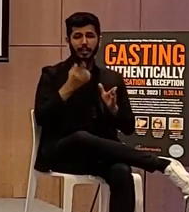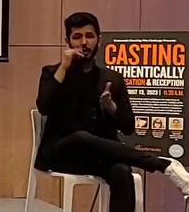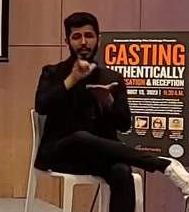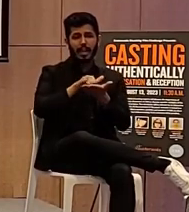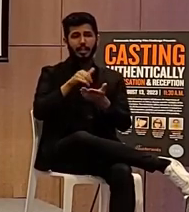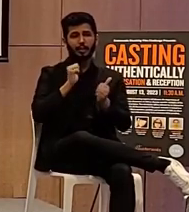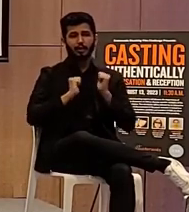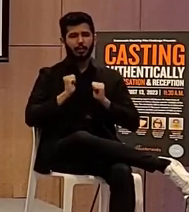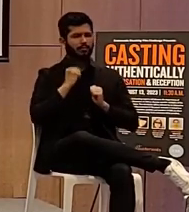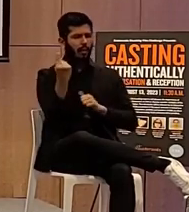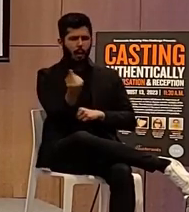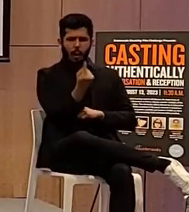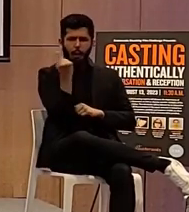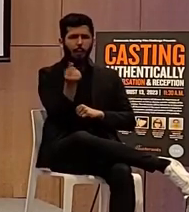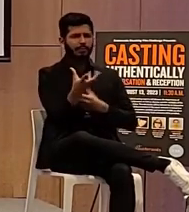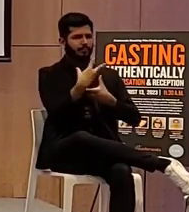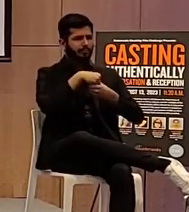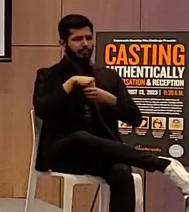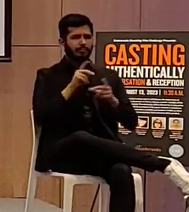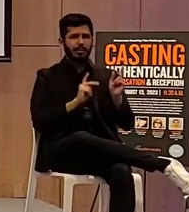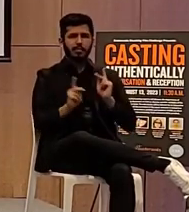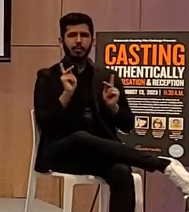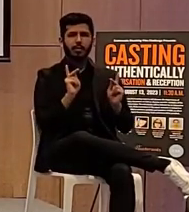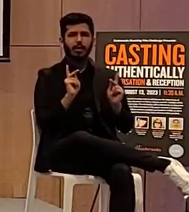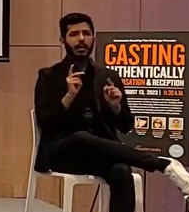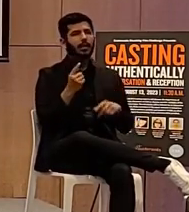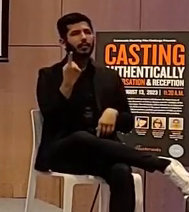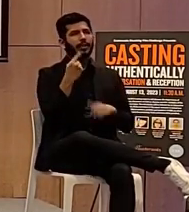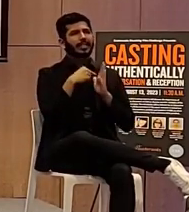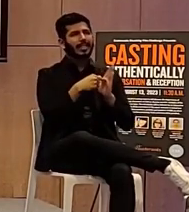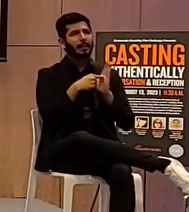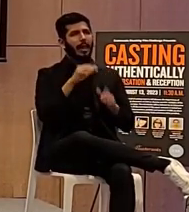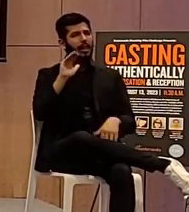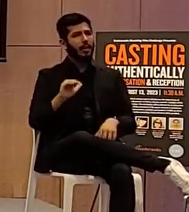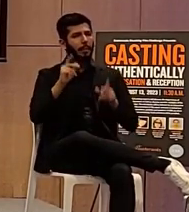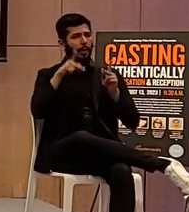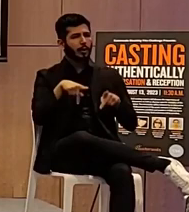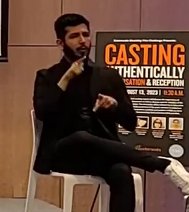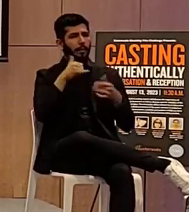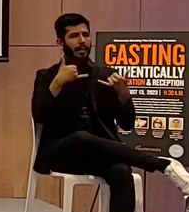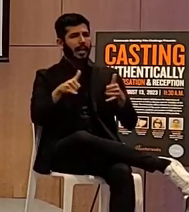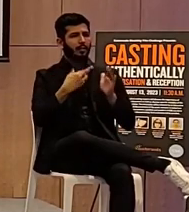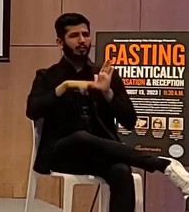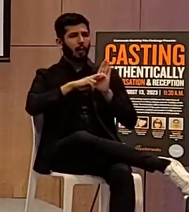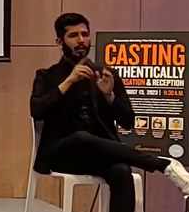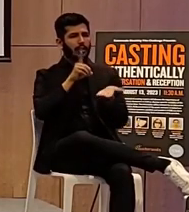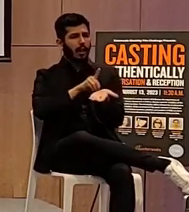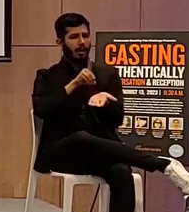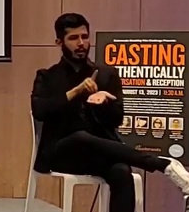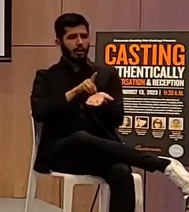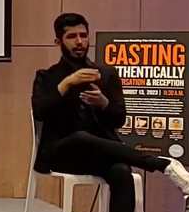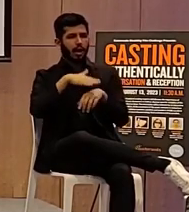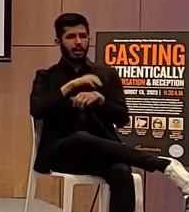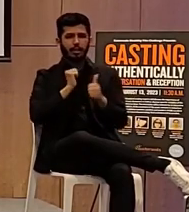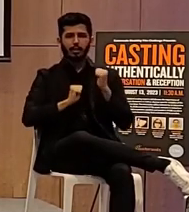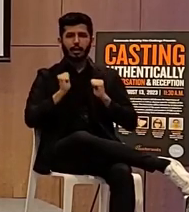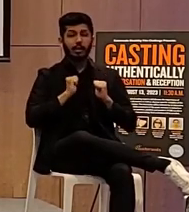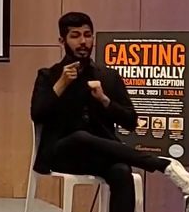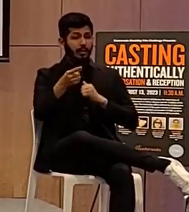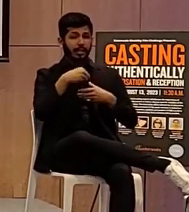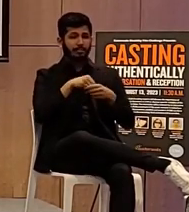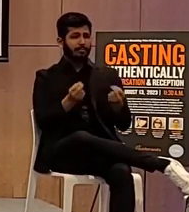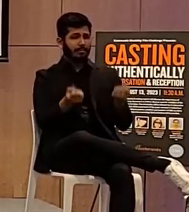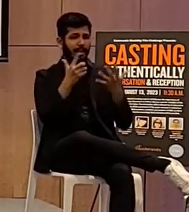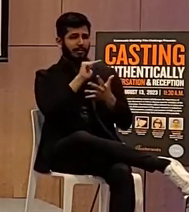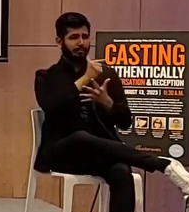inclusive. In fact, there was a little person who played a doctor on the show, and he was in a number of episodes. He